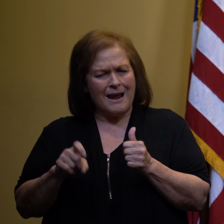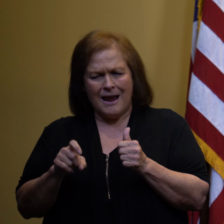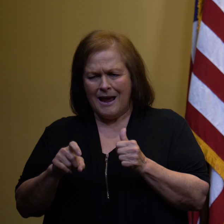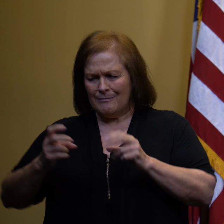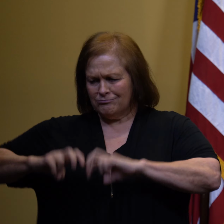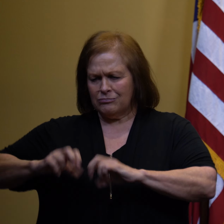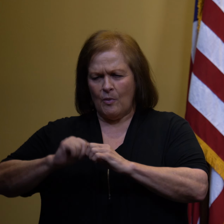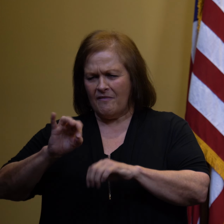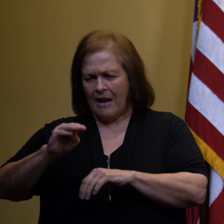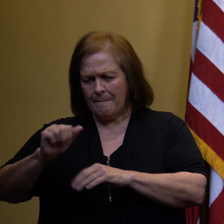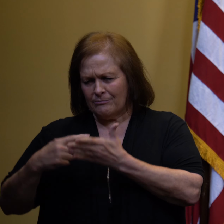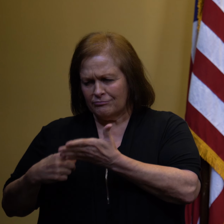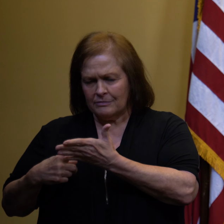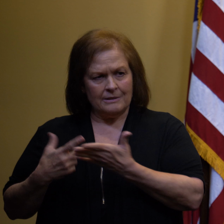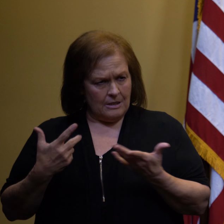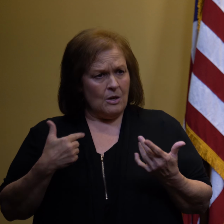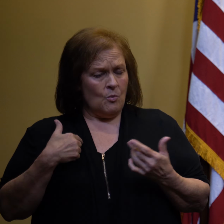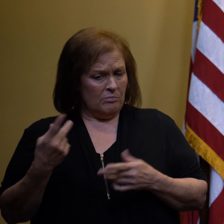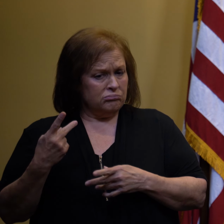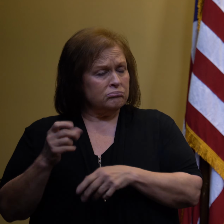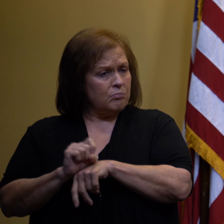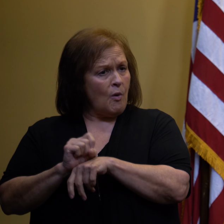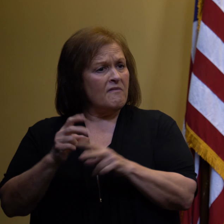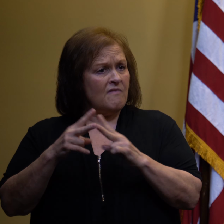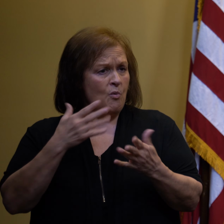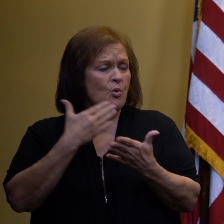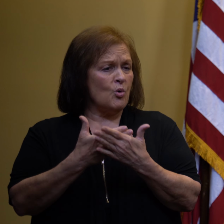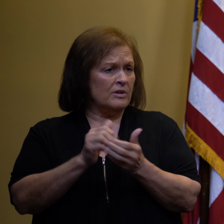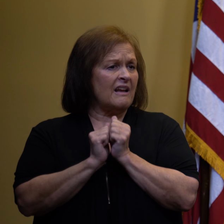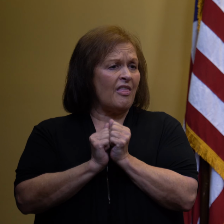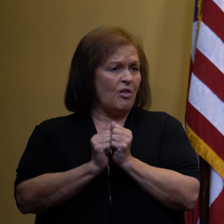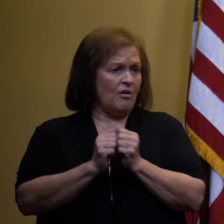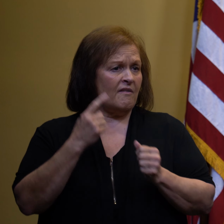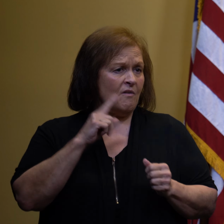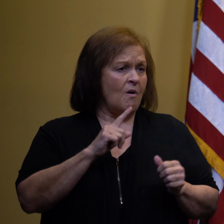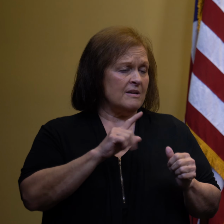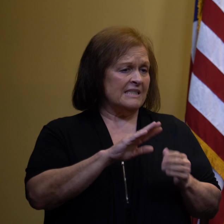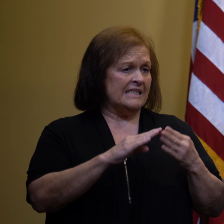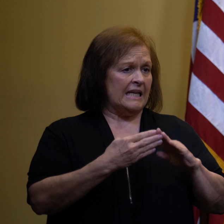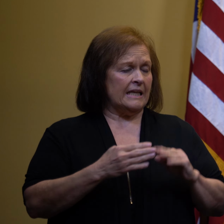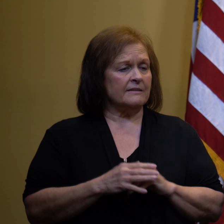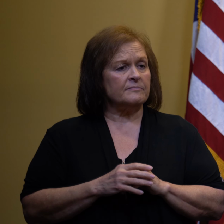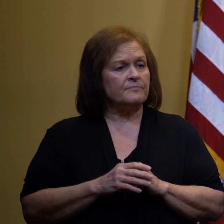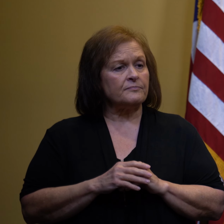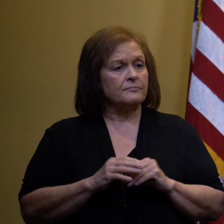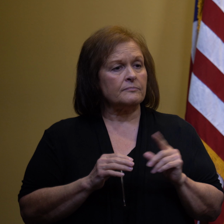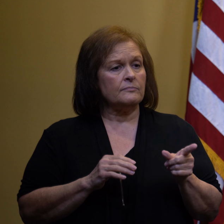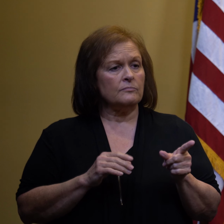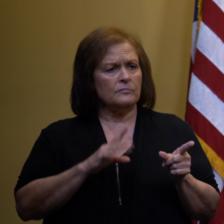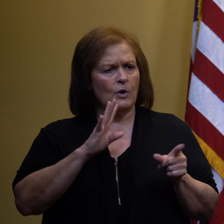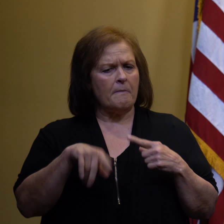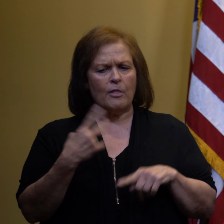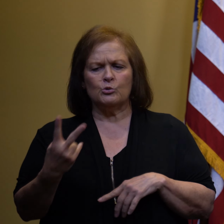FEMA leadership, and we work very well together on behalf of this city. WWL. Back to the